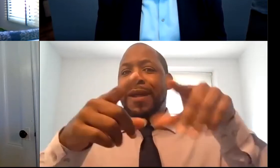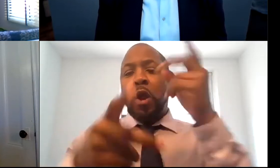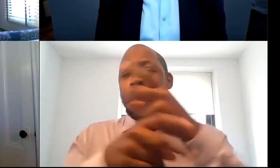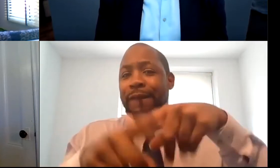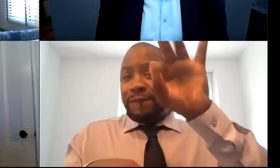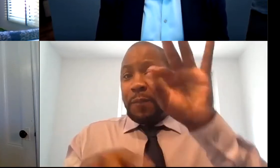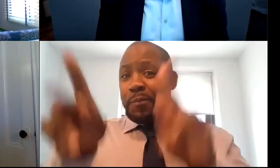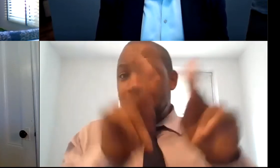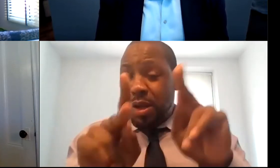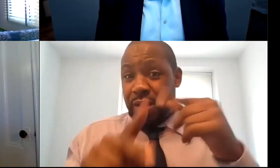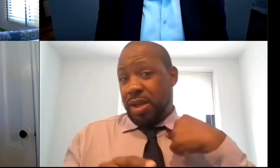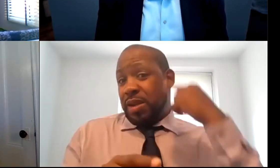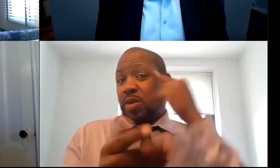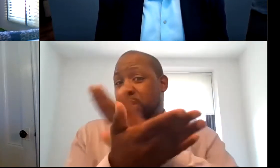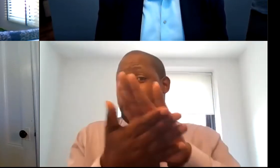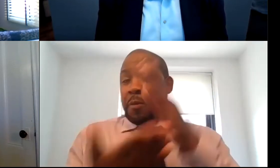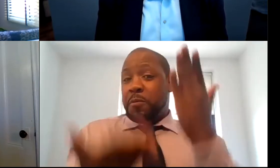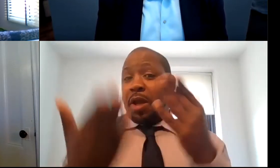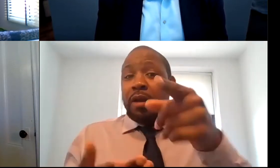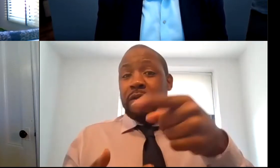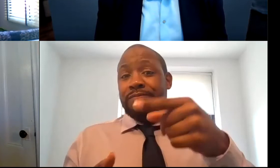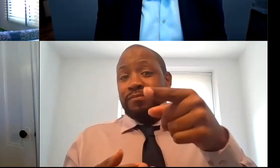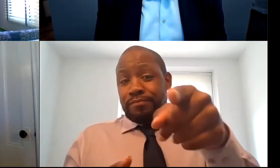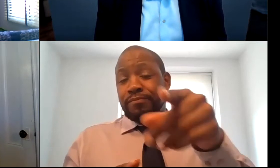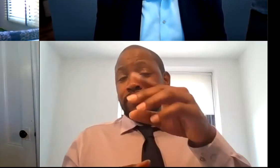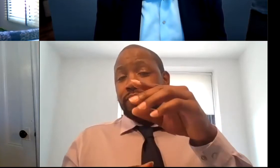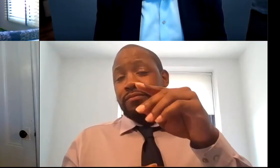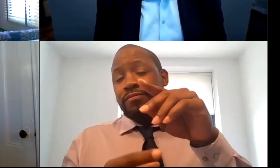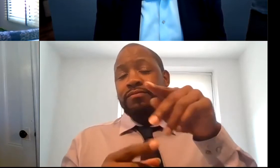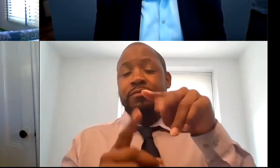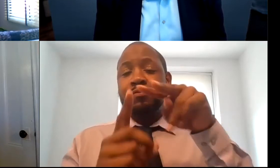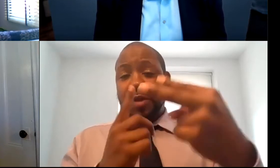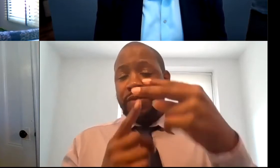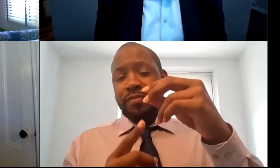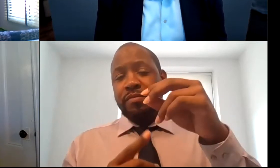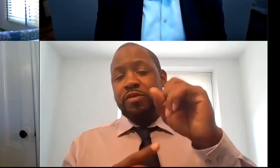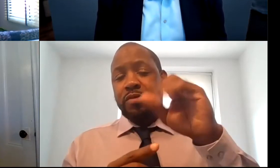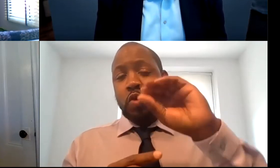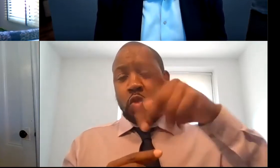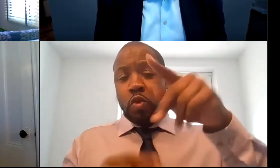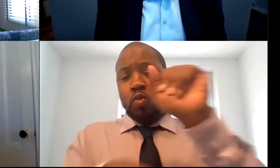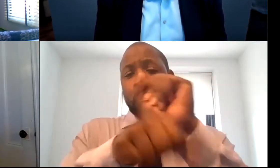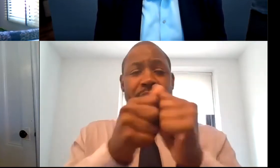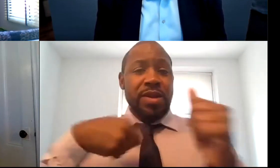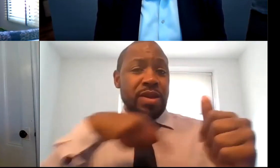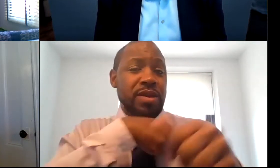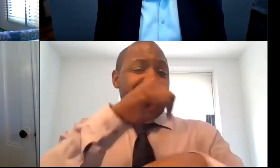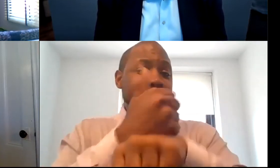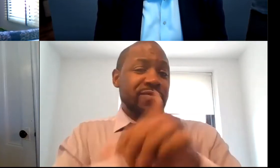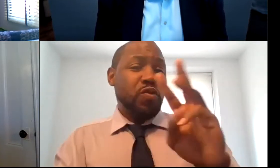positions. And also that you can express the fact that, I think it would be nice to state your perspective in terms